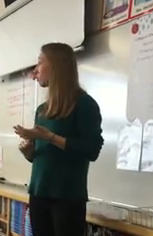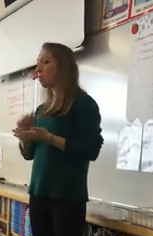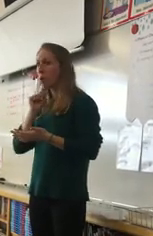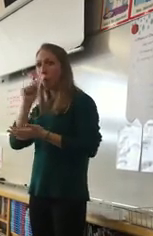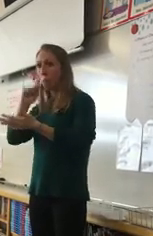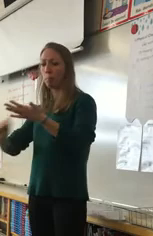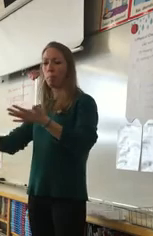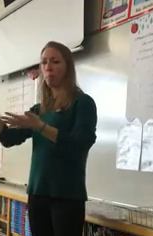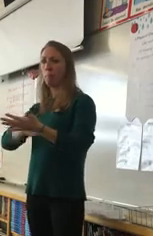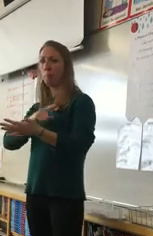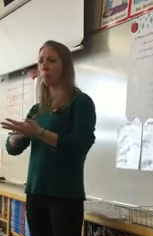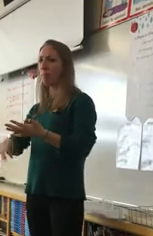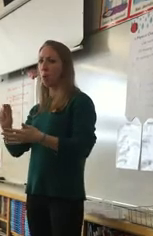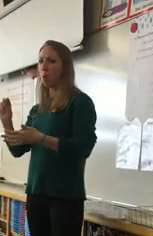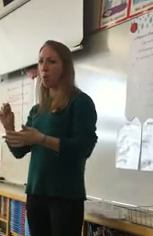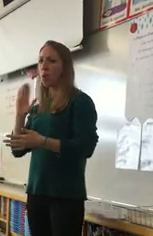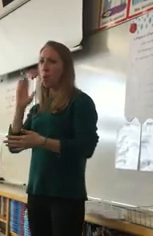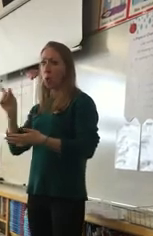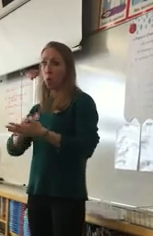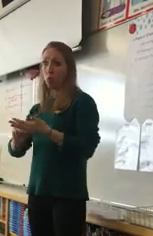it, okay? You have to keep this for Wednesday.